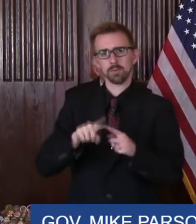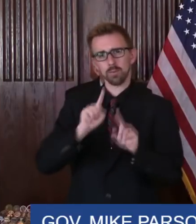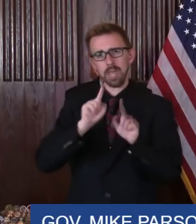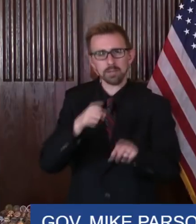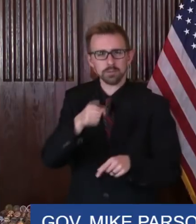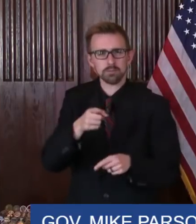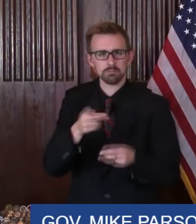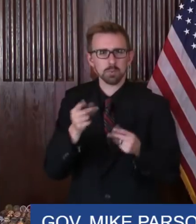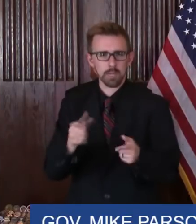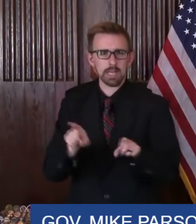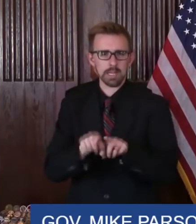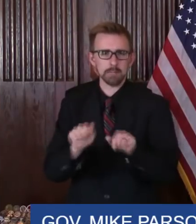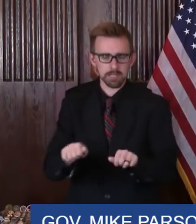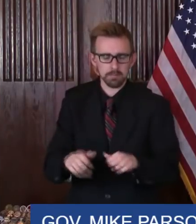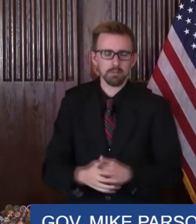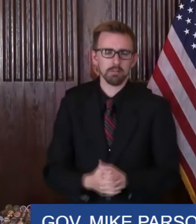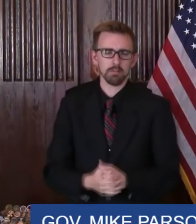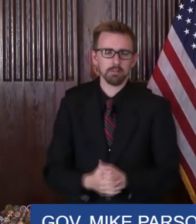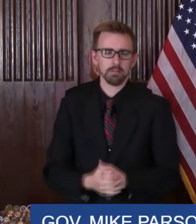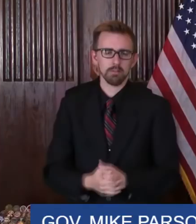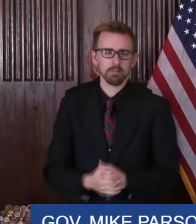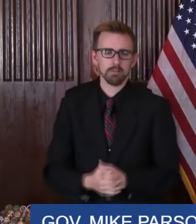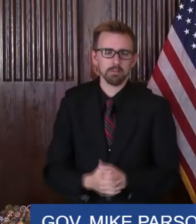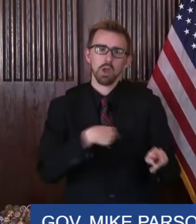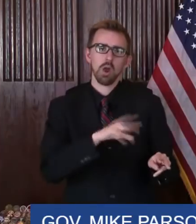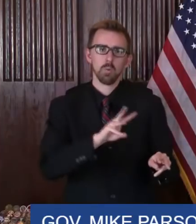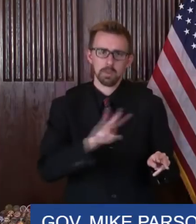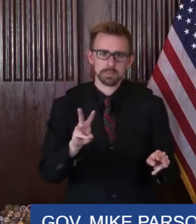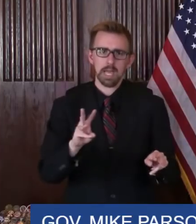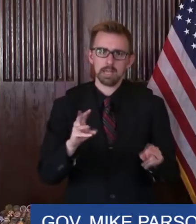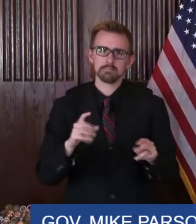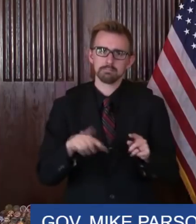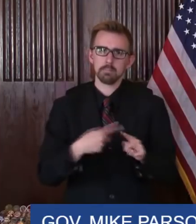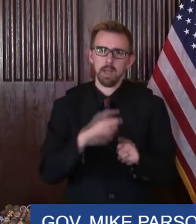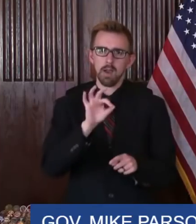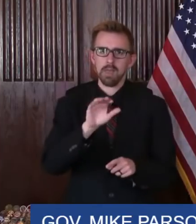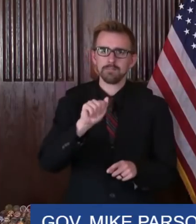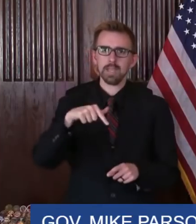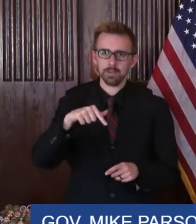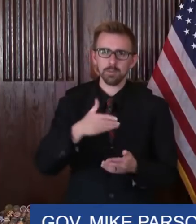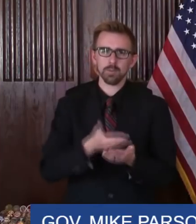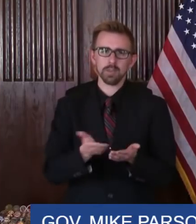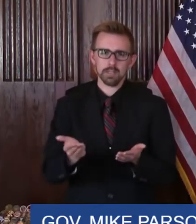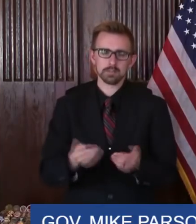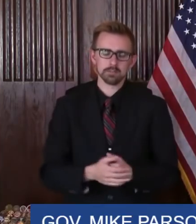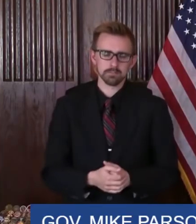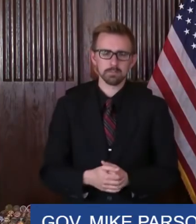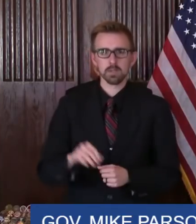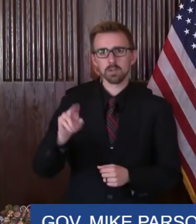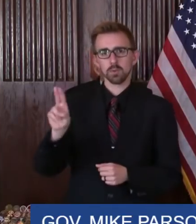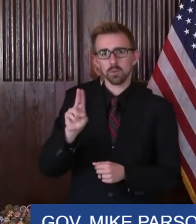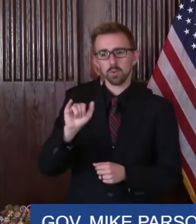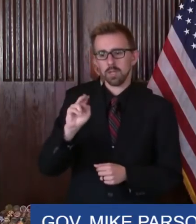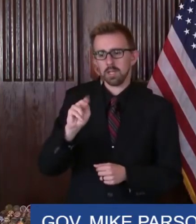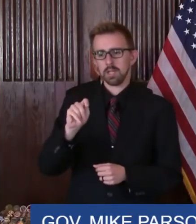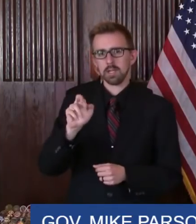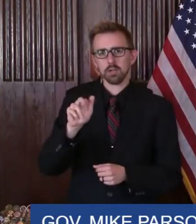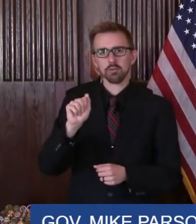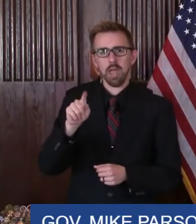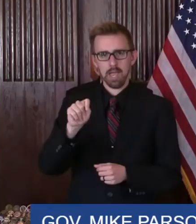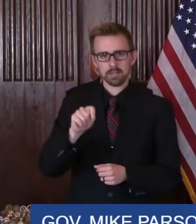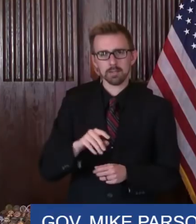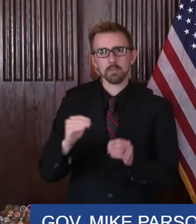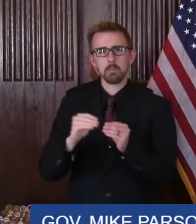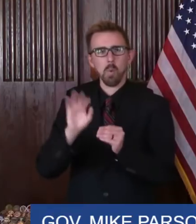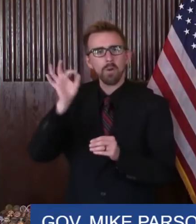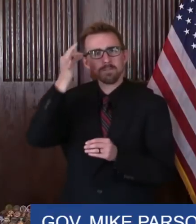possible. But please check the department's website for the latest updates about frequently asked questions, the You Interact system status, further